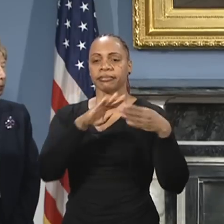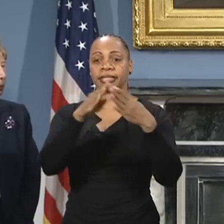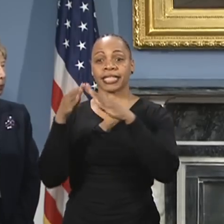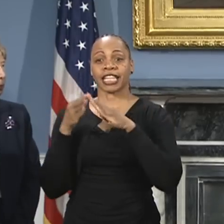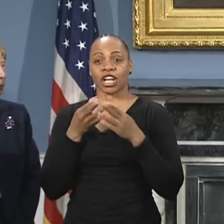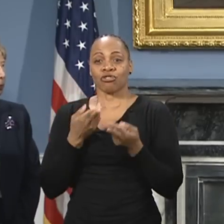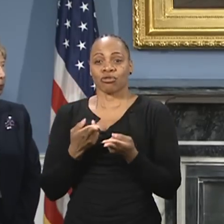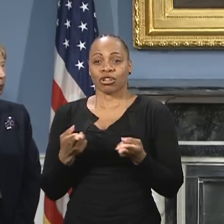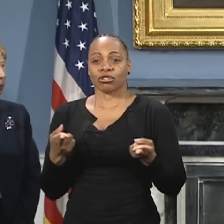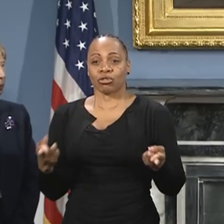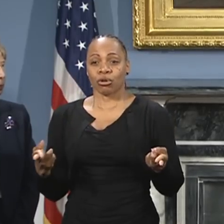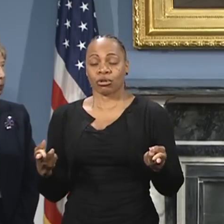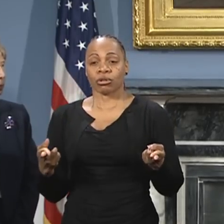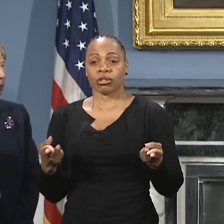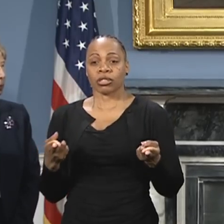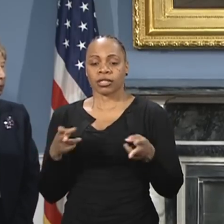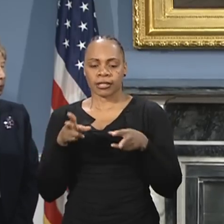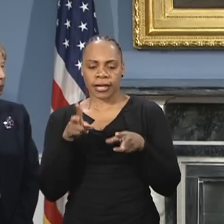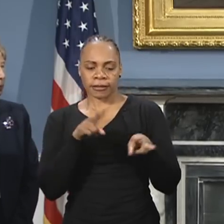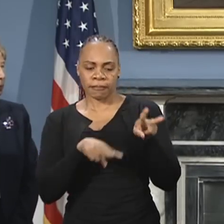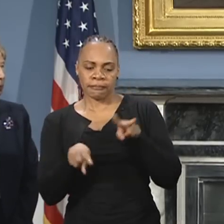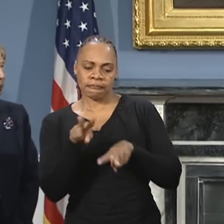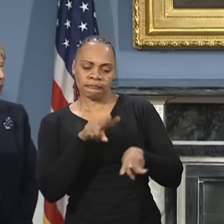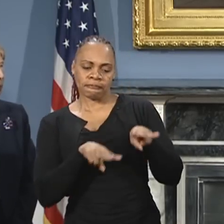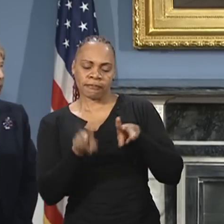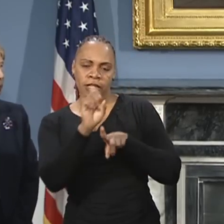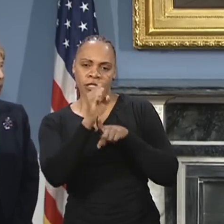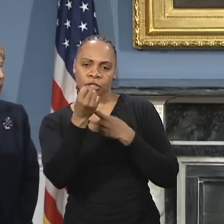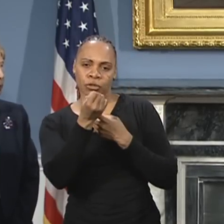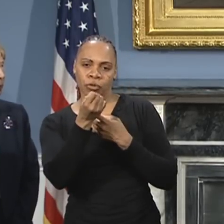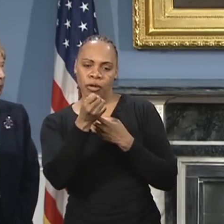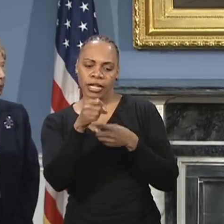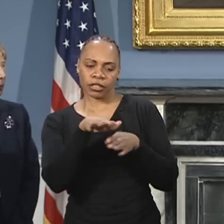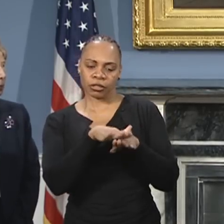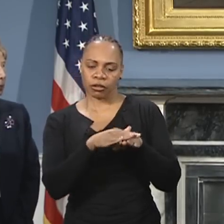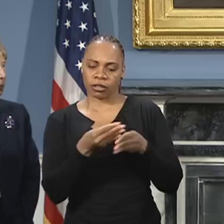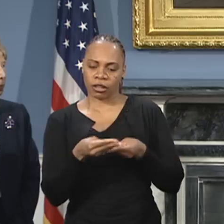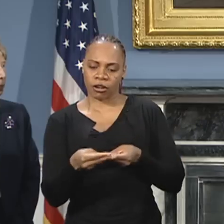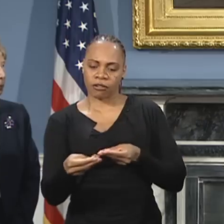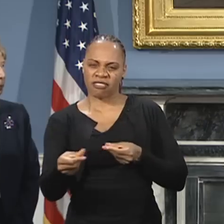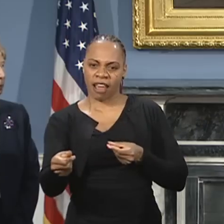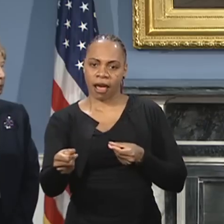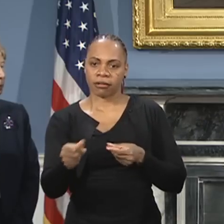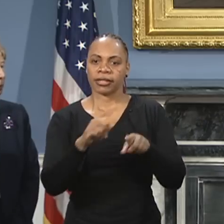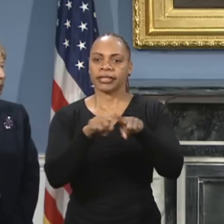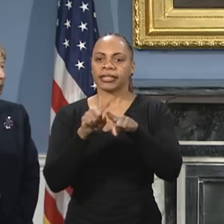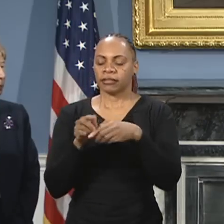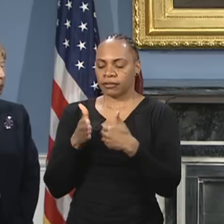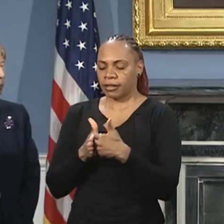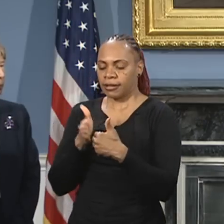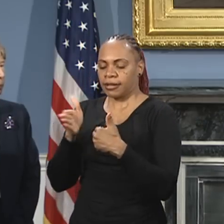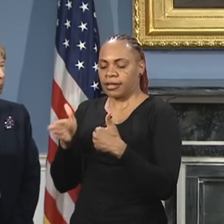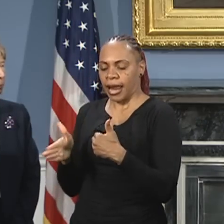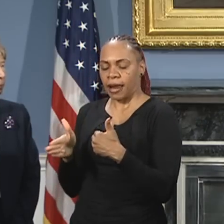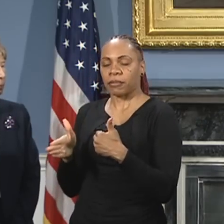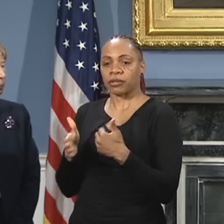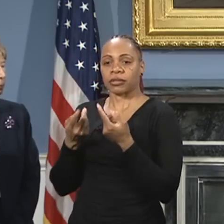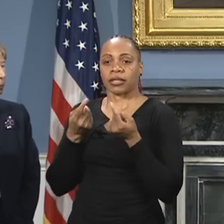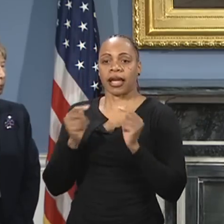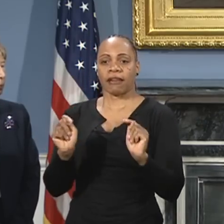resources to monitor the conditions on the ground in different neighborhoods. This is the Scout effort. And it is a